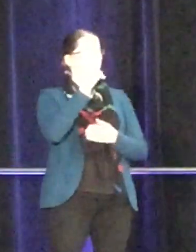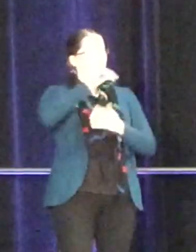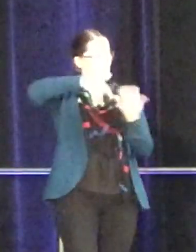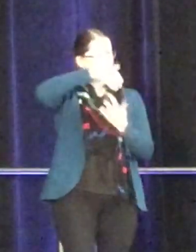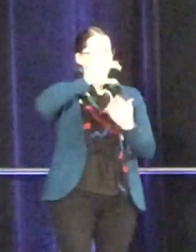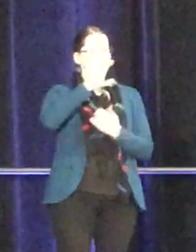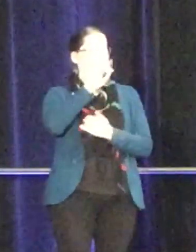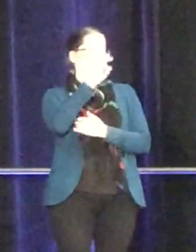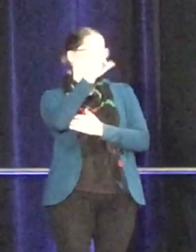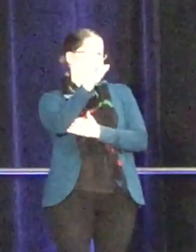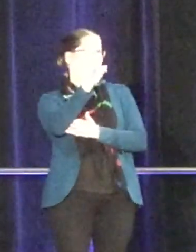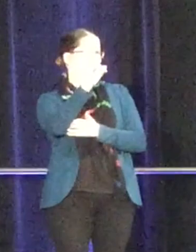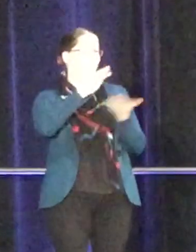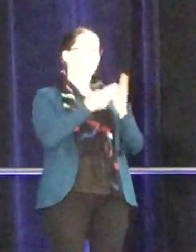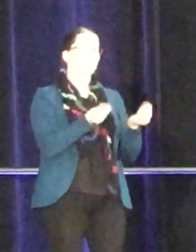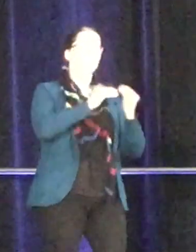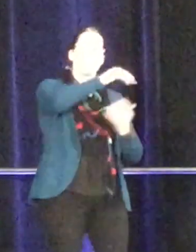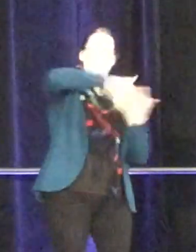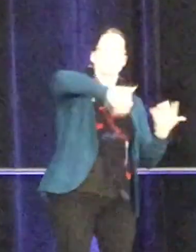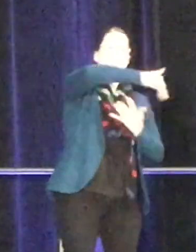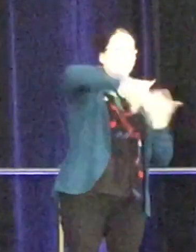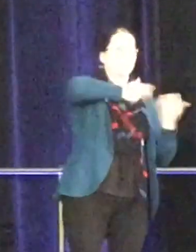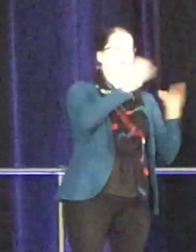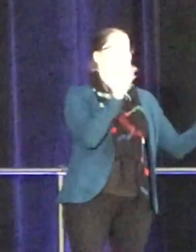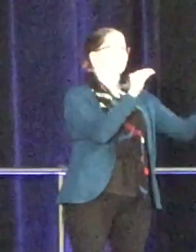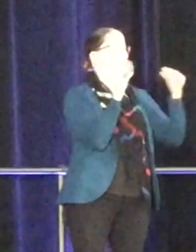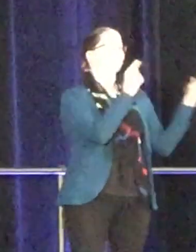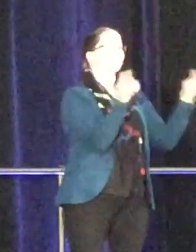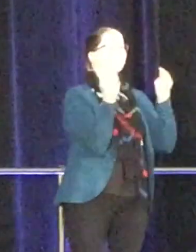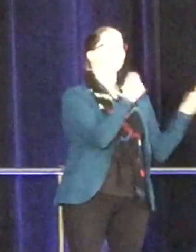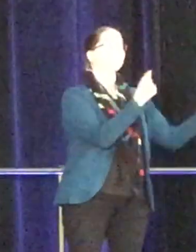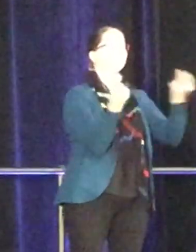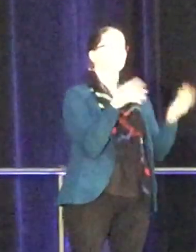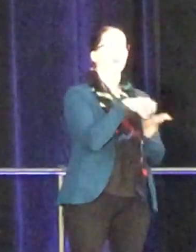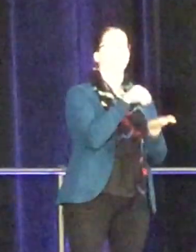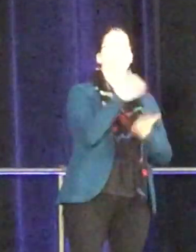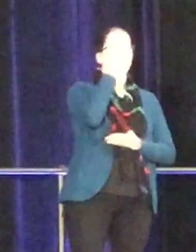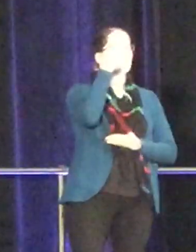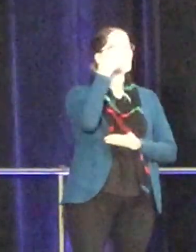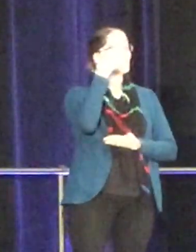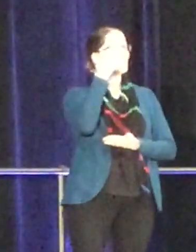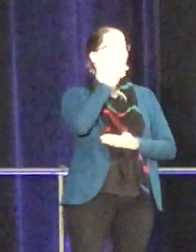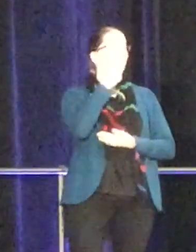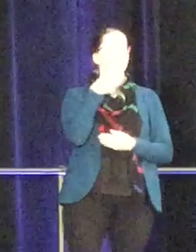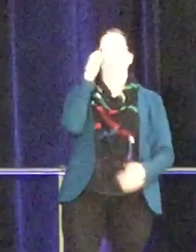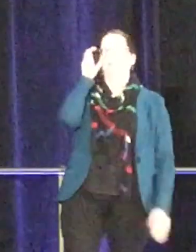of cultures that learn by talking. It's that simple. Learn by